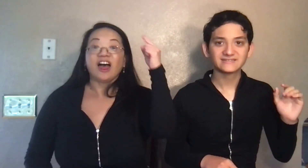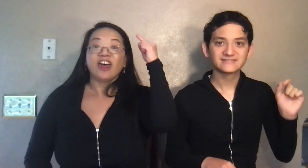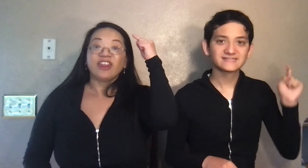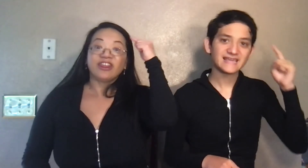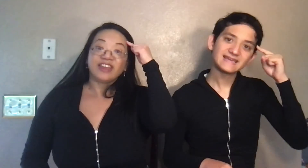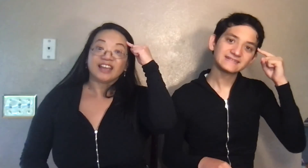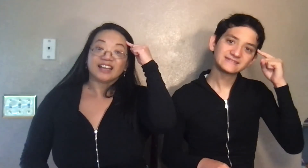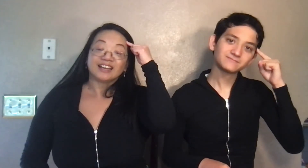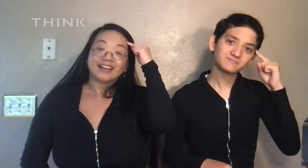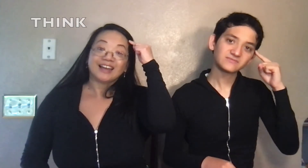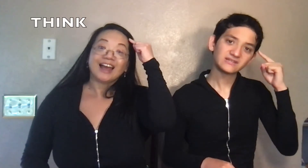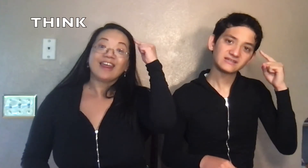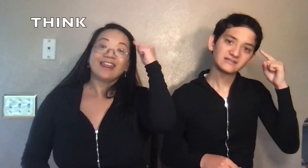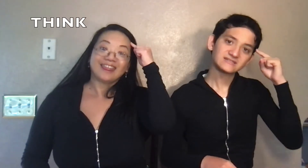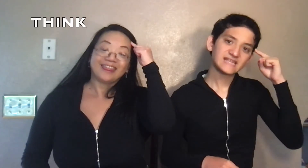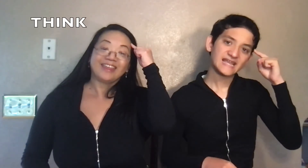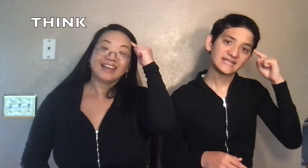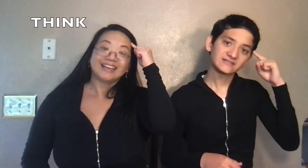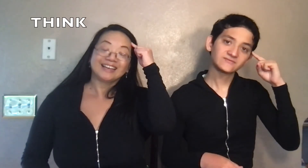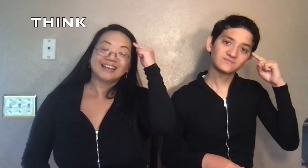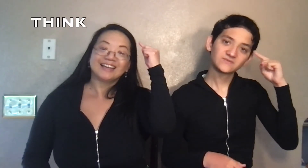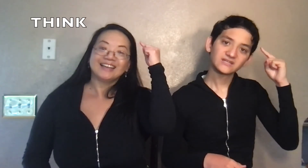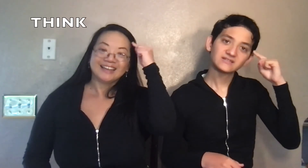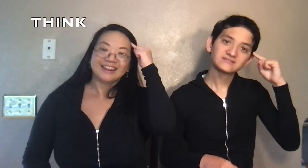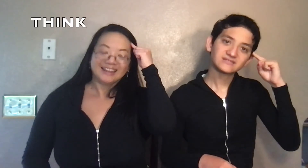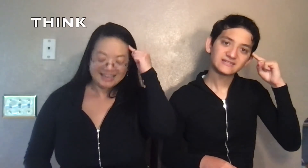Hugh. Thick. Thick. Thick.